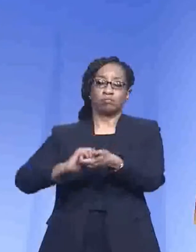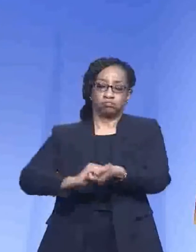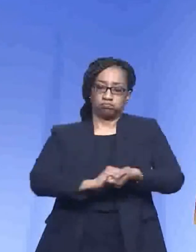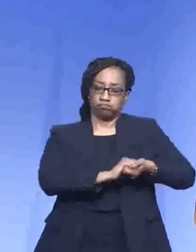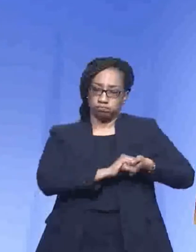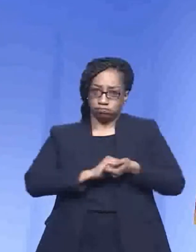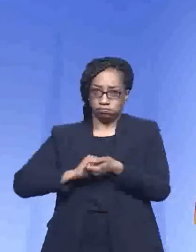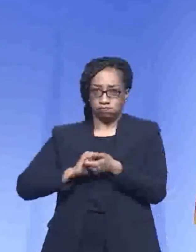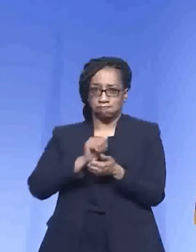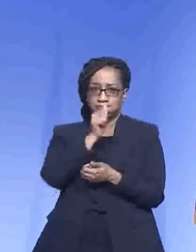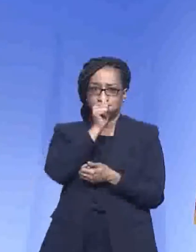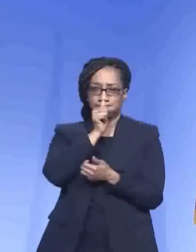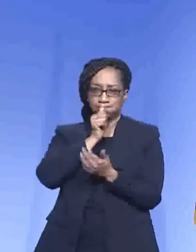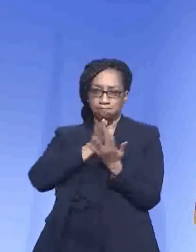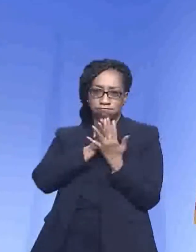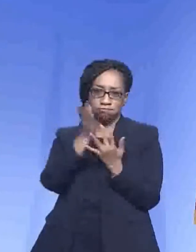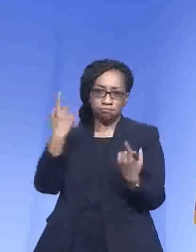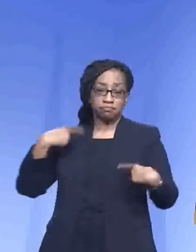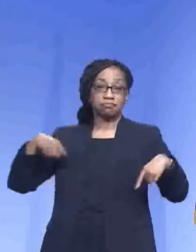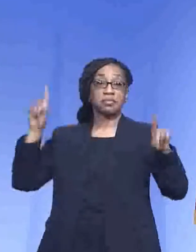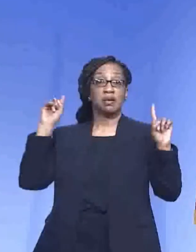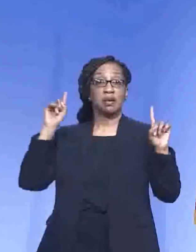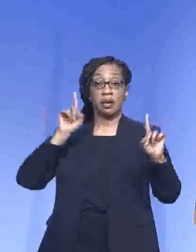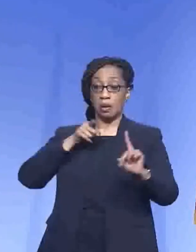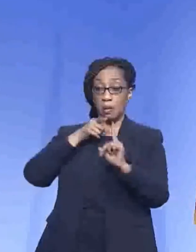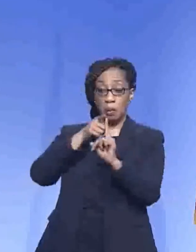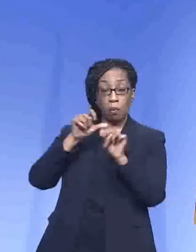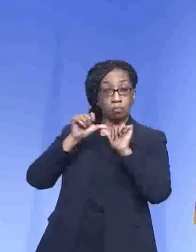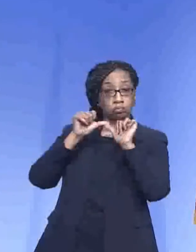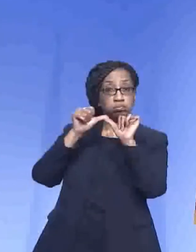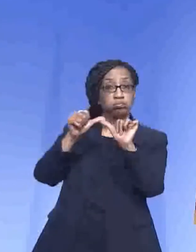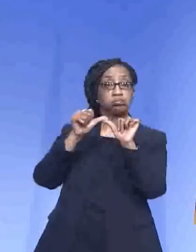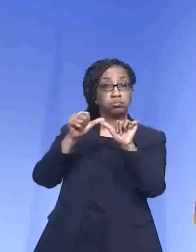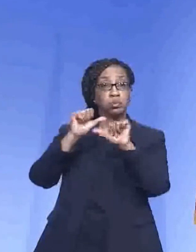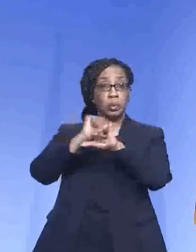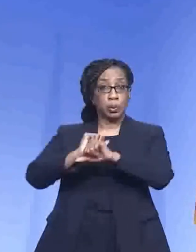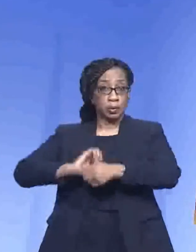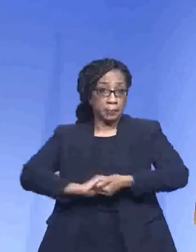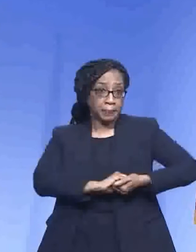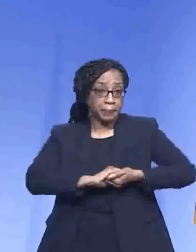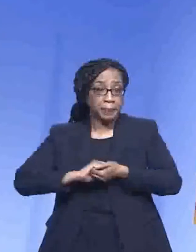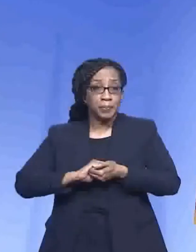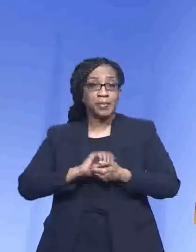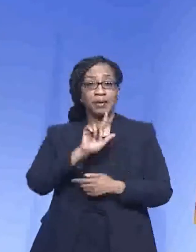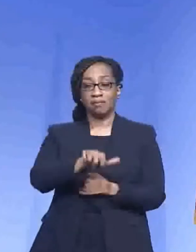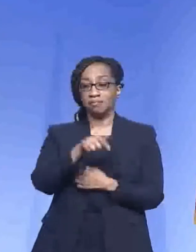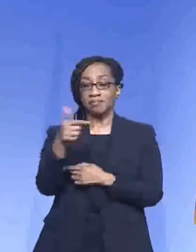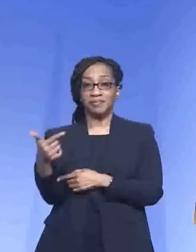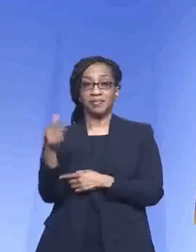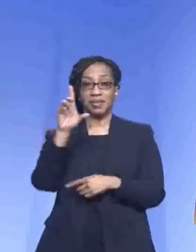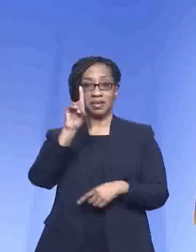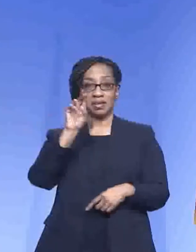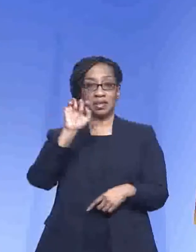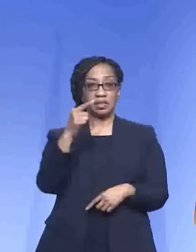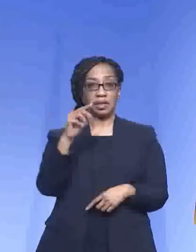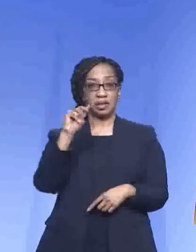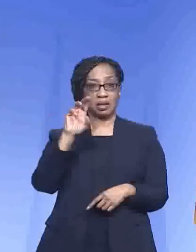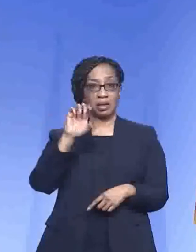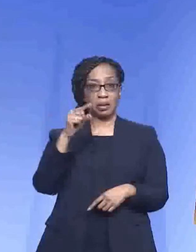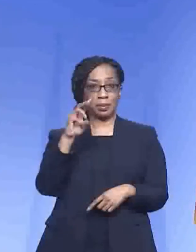have every intention of continuing along that line. Doug McGowen will now speak and give more